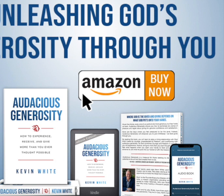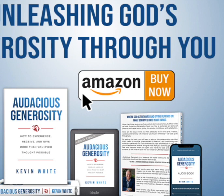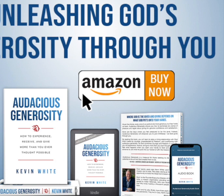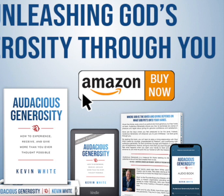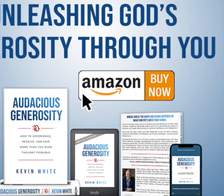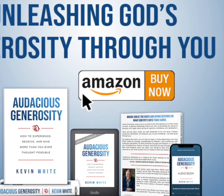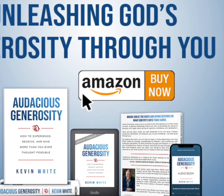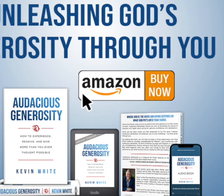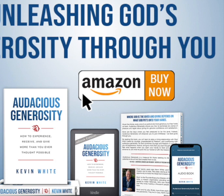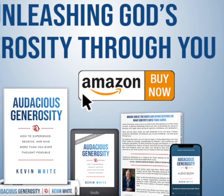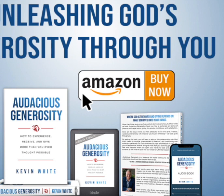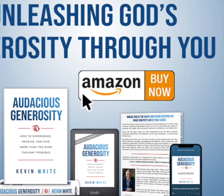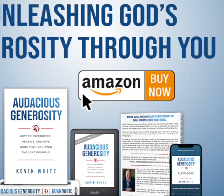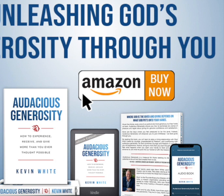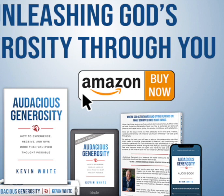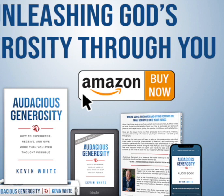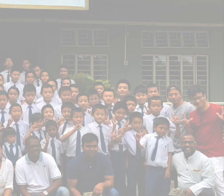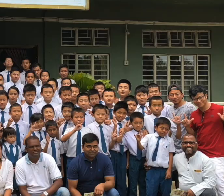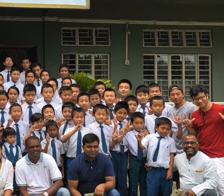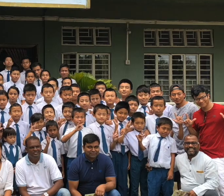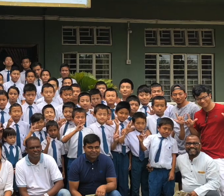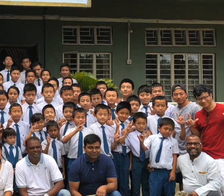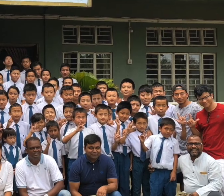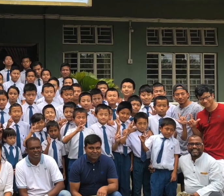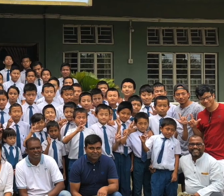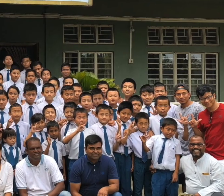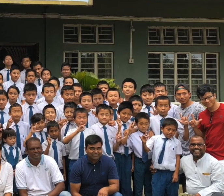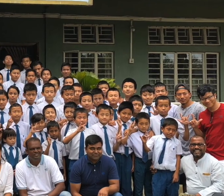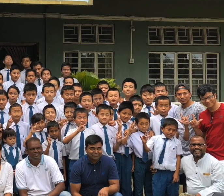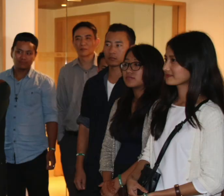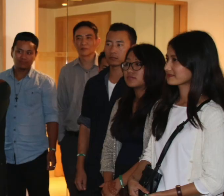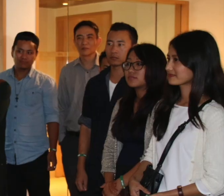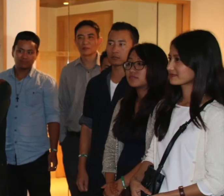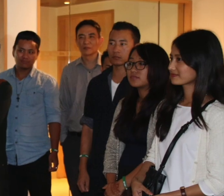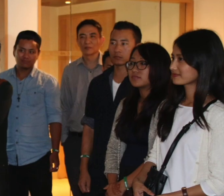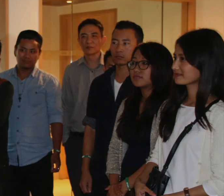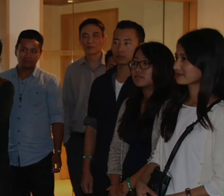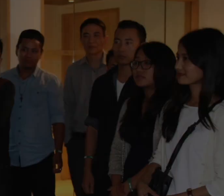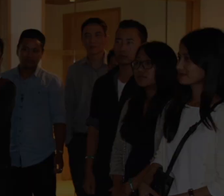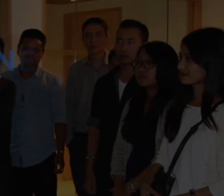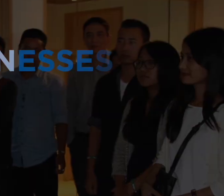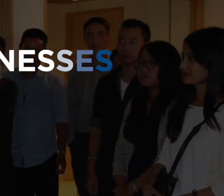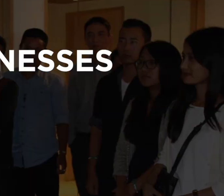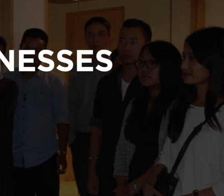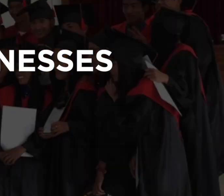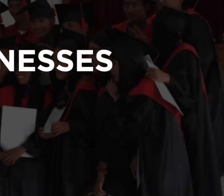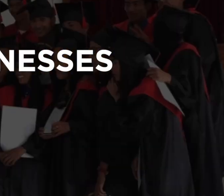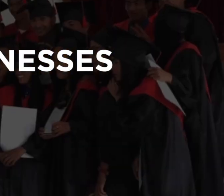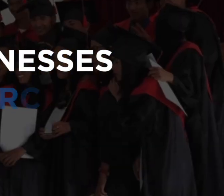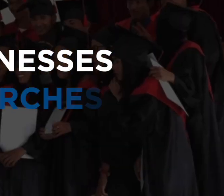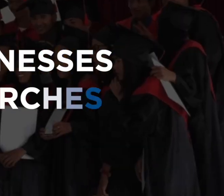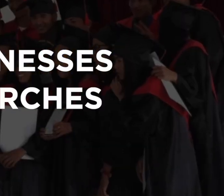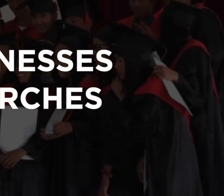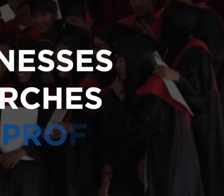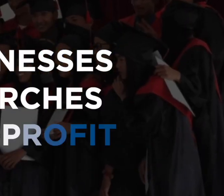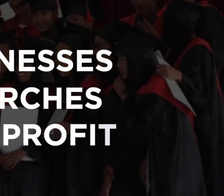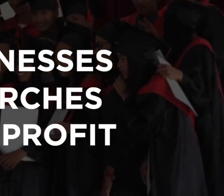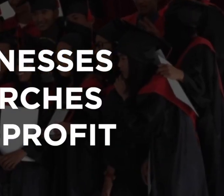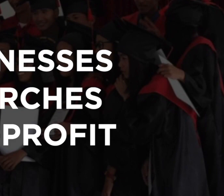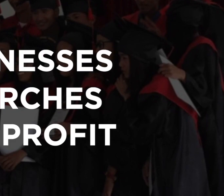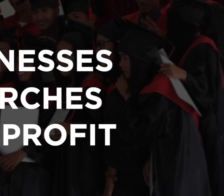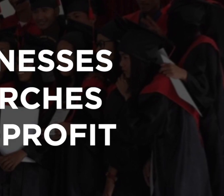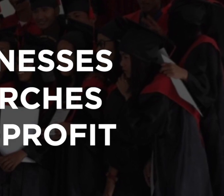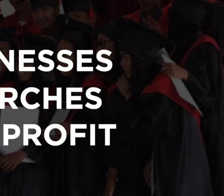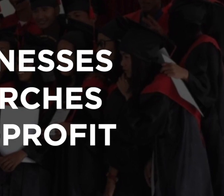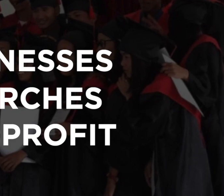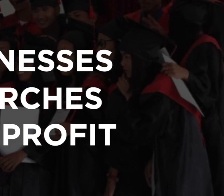everywhere to prosper in God's presence. A serial entrepreneur, Kevin has helped start hundreds of businesses, nonprofits, and churches. As